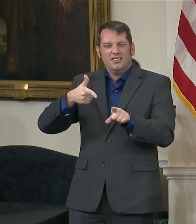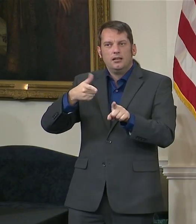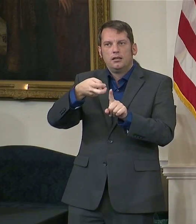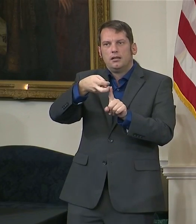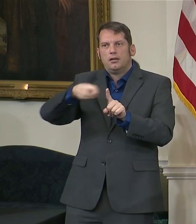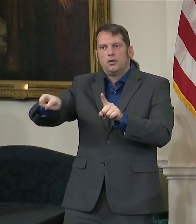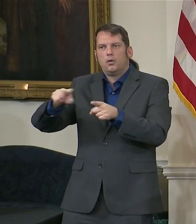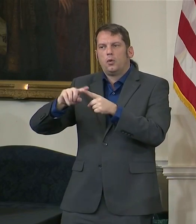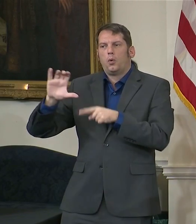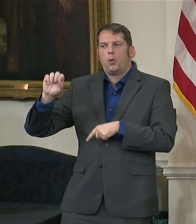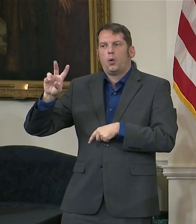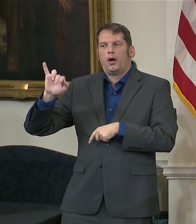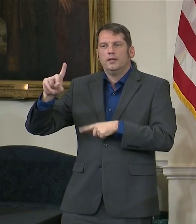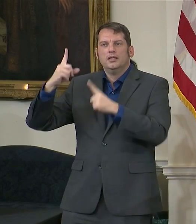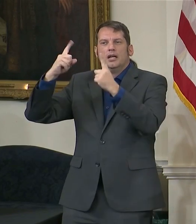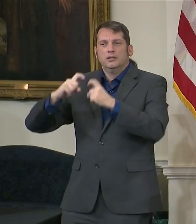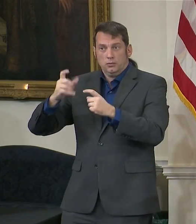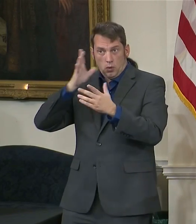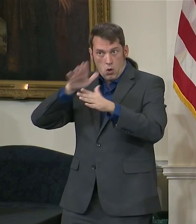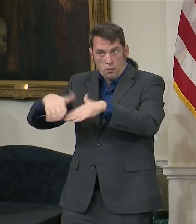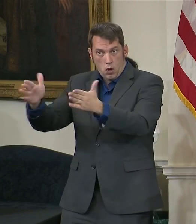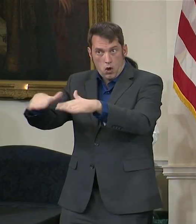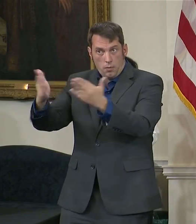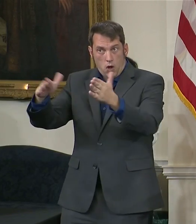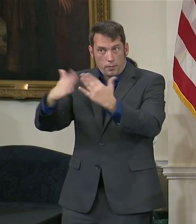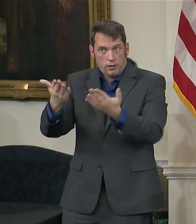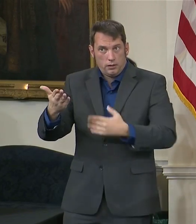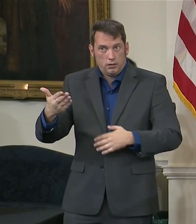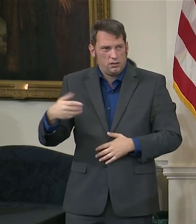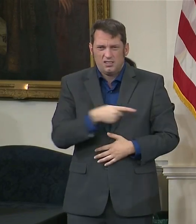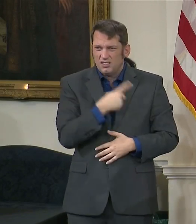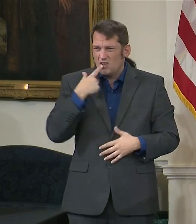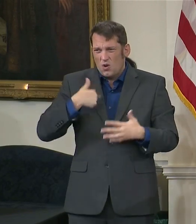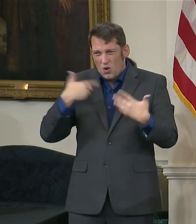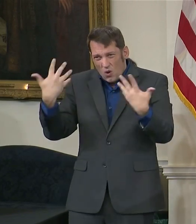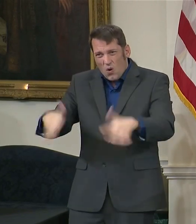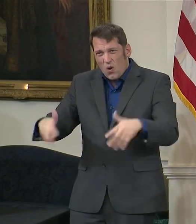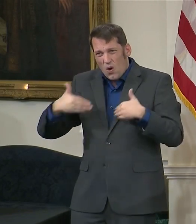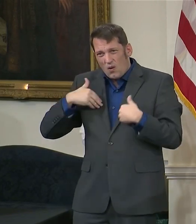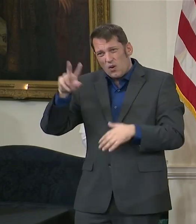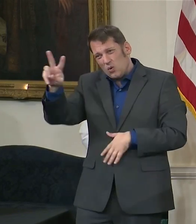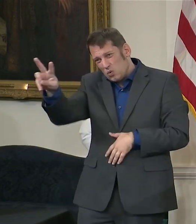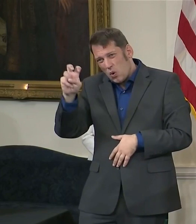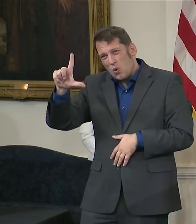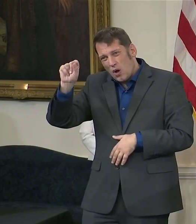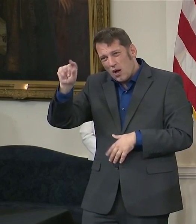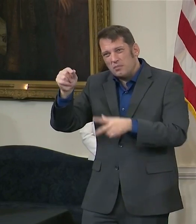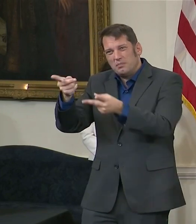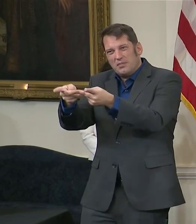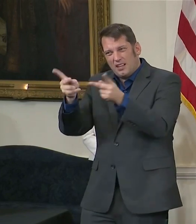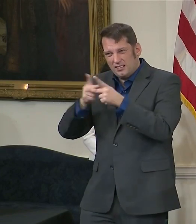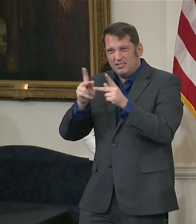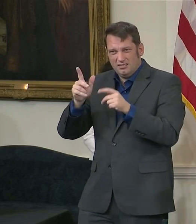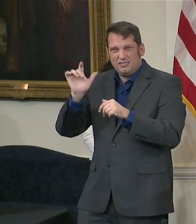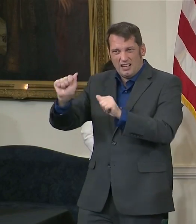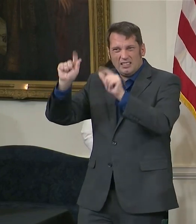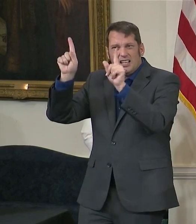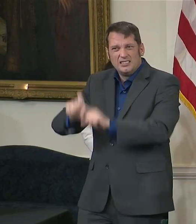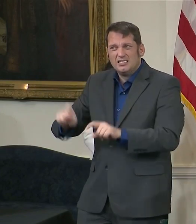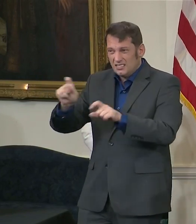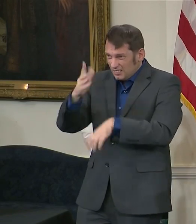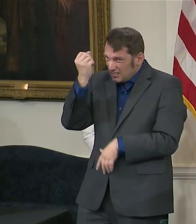more testing facilities than ever. We have 220. We're doing more testing than ever. We do, I think, 30,000 tests a day, which